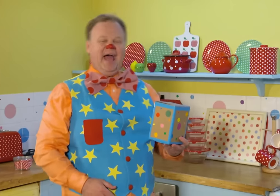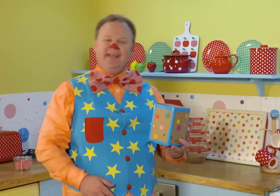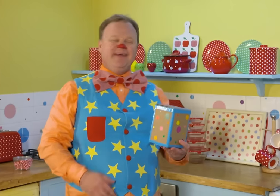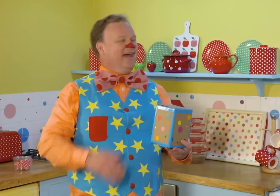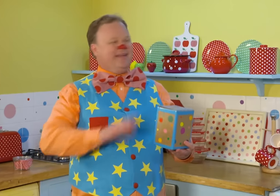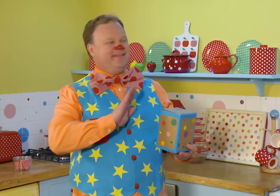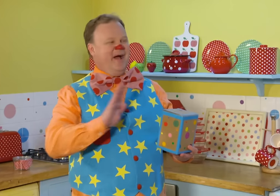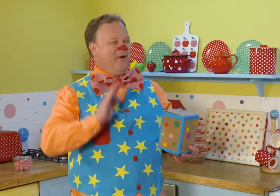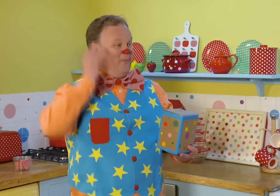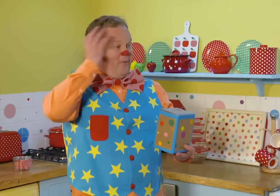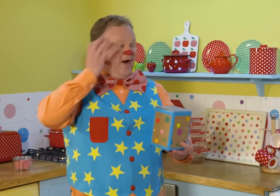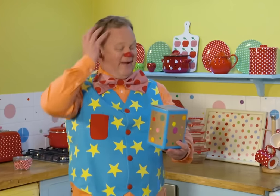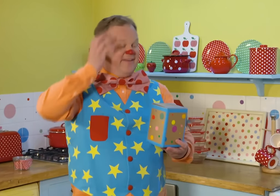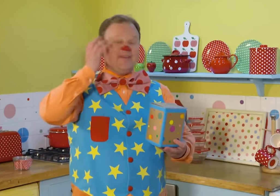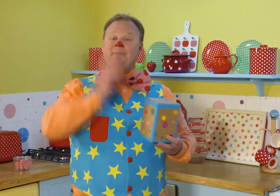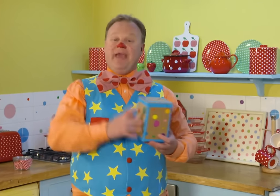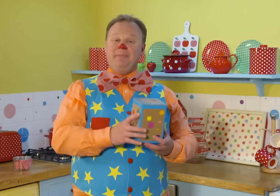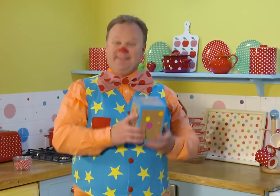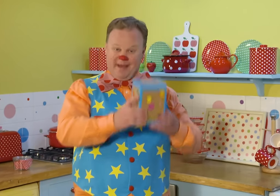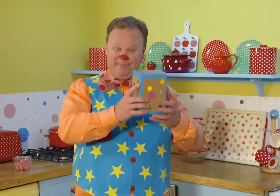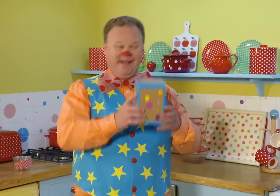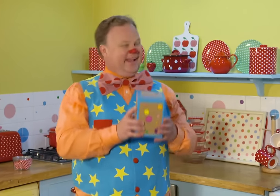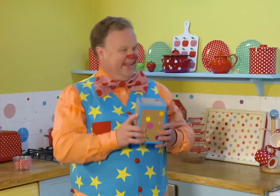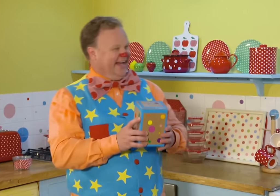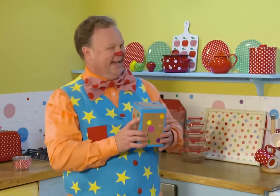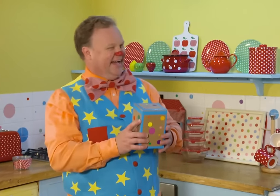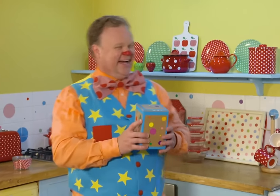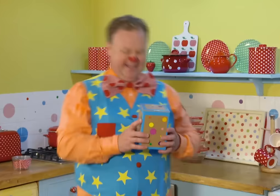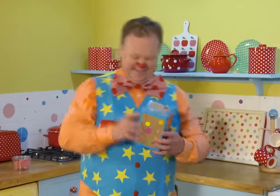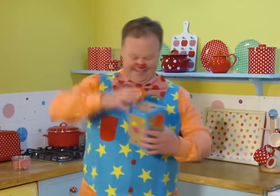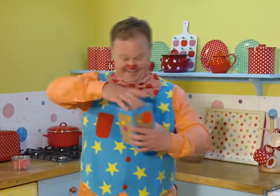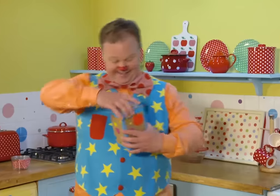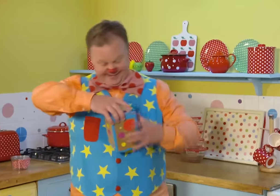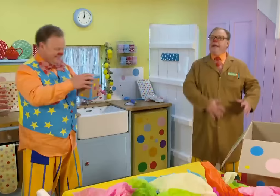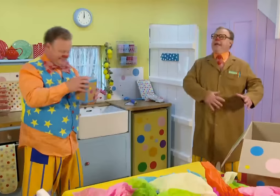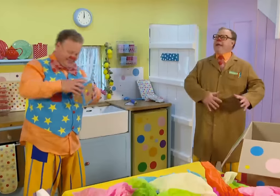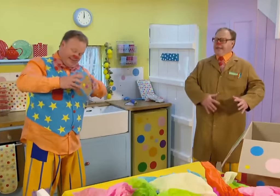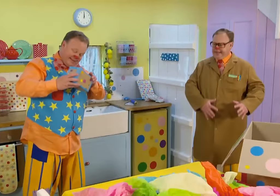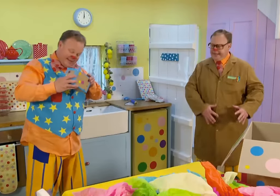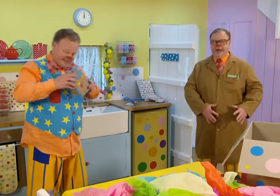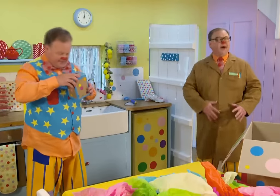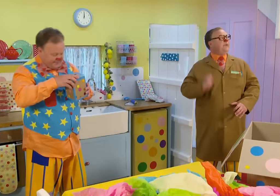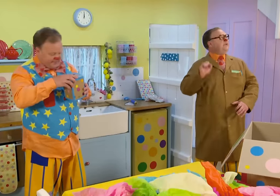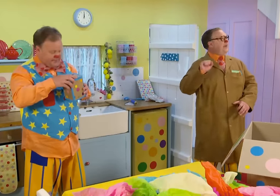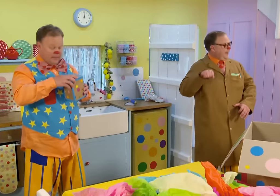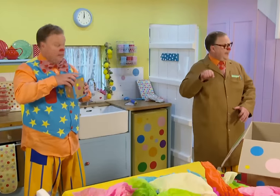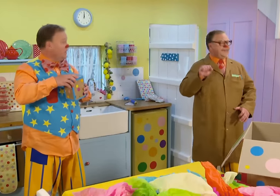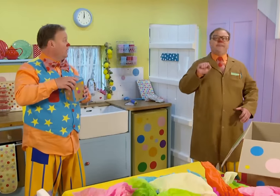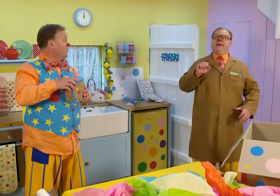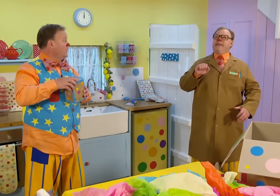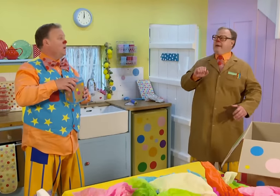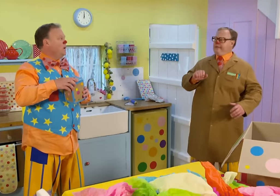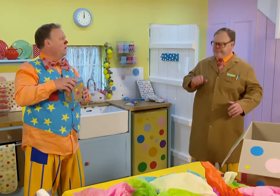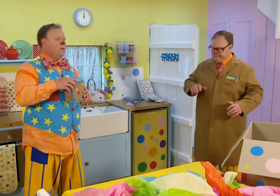And don't worry, Shopkeeper Tumble. What about the bouncy ball? Oh, yes, the bouncy